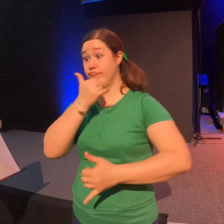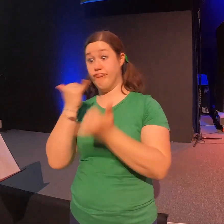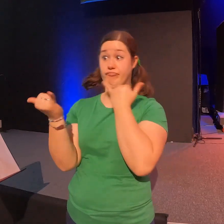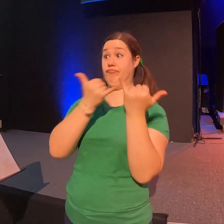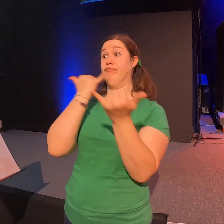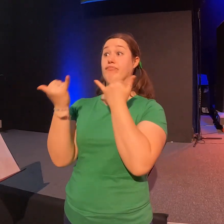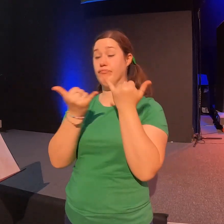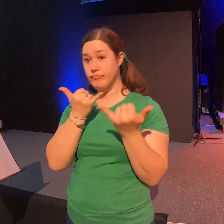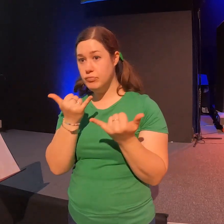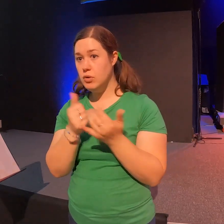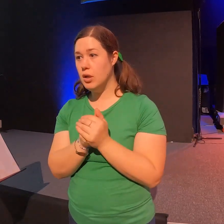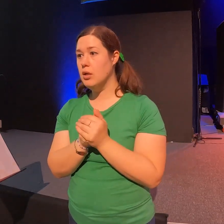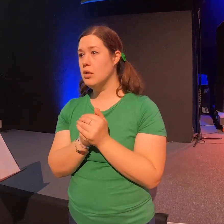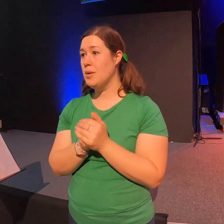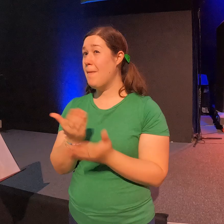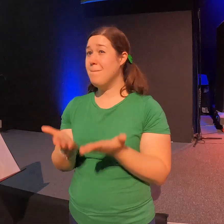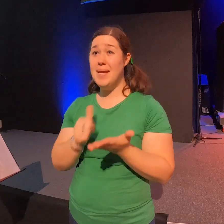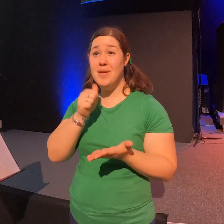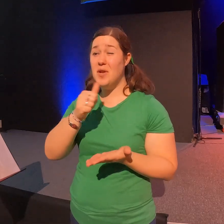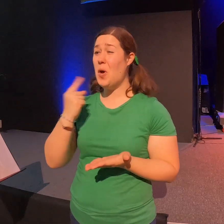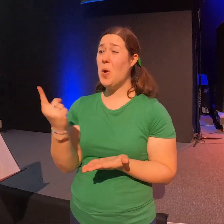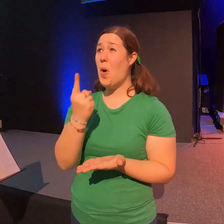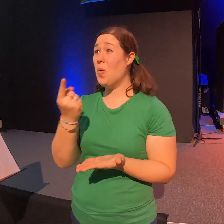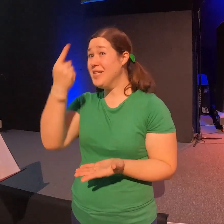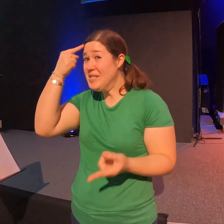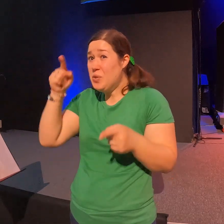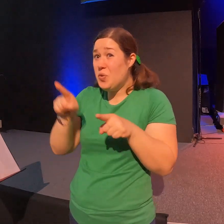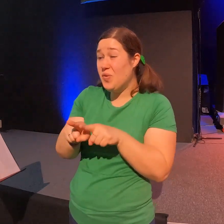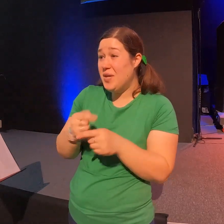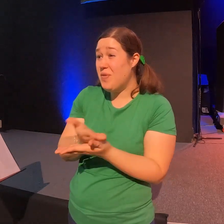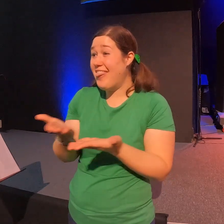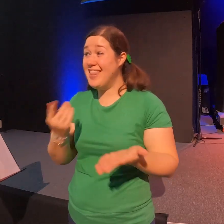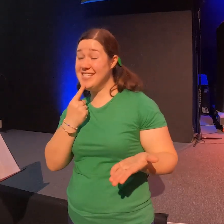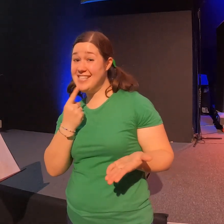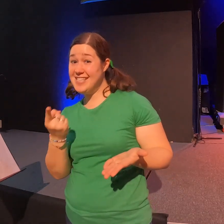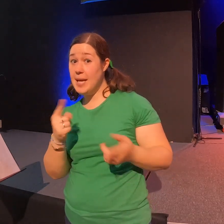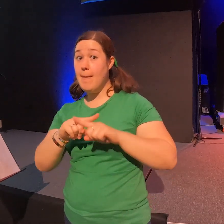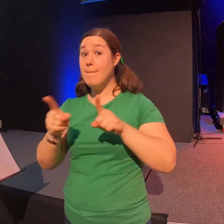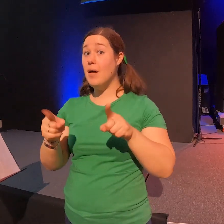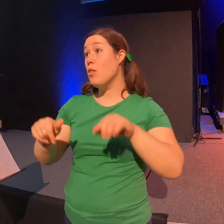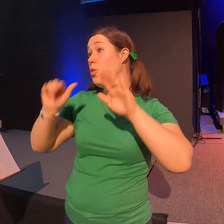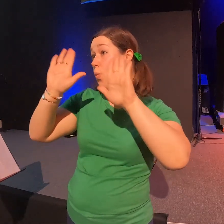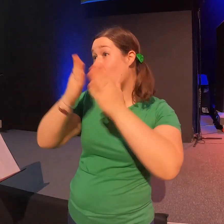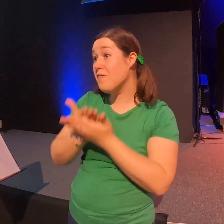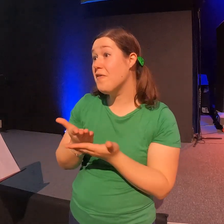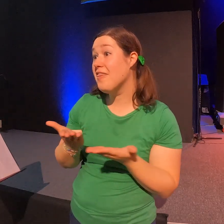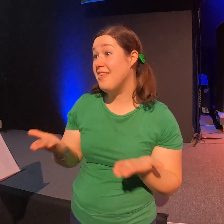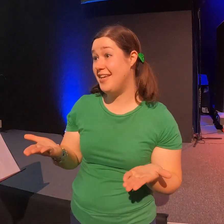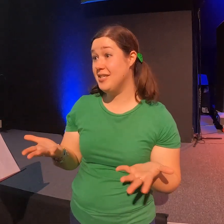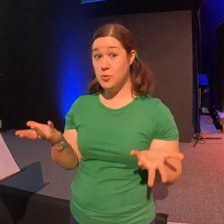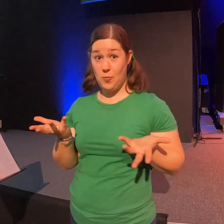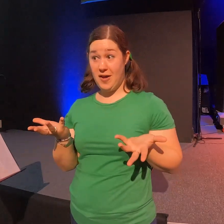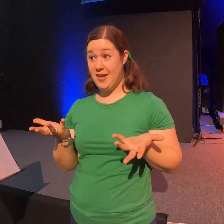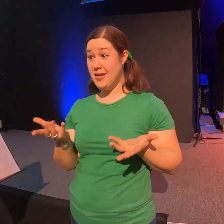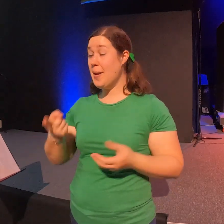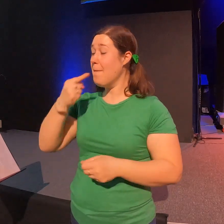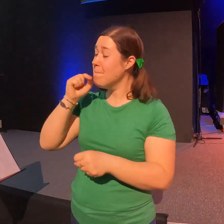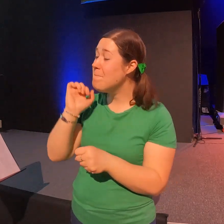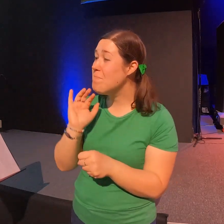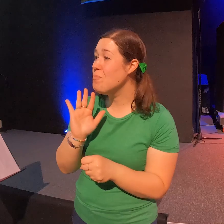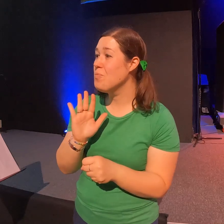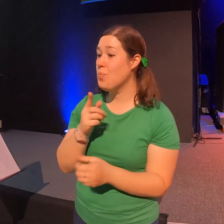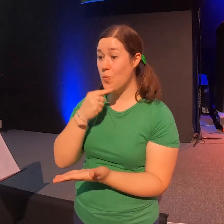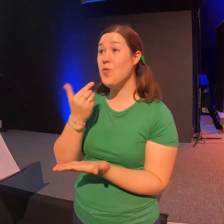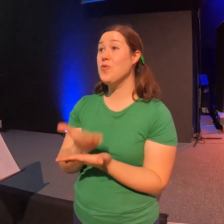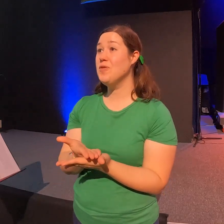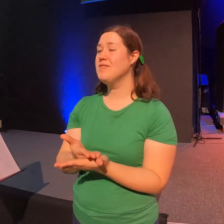may not always agree with the things I say. But here's the great thing about all of that together. It proves to us the amazing things